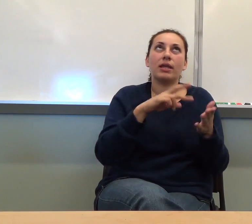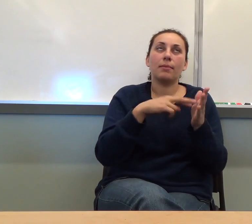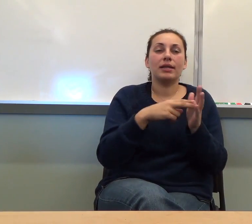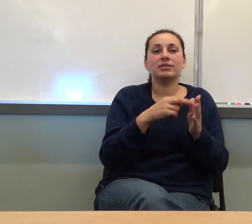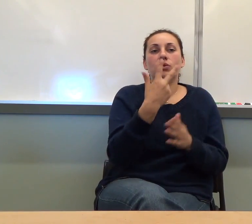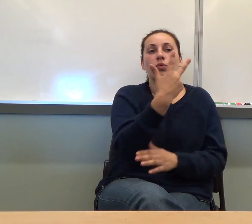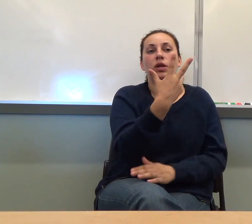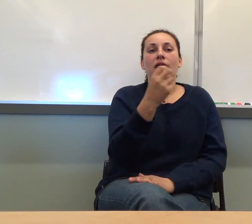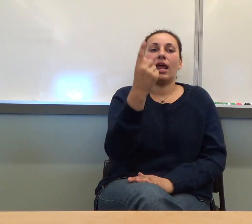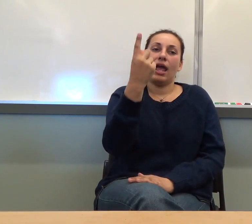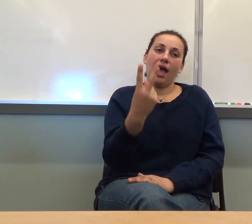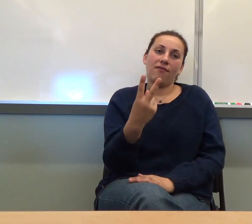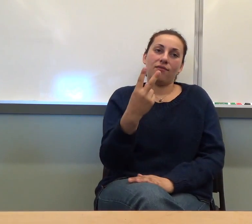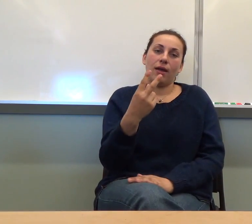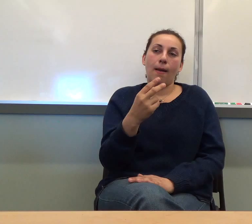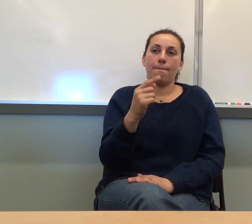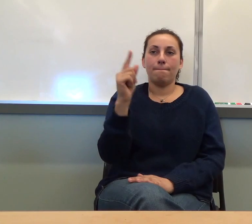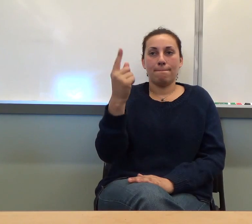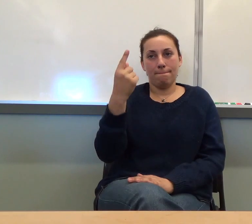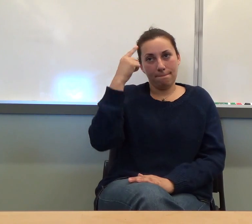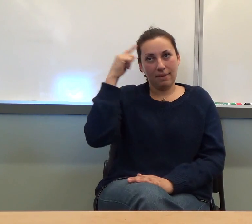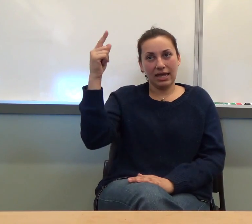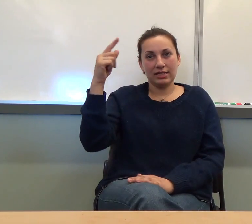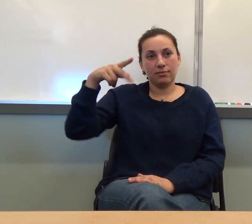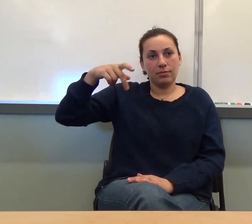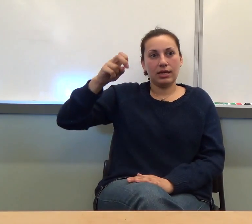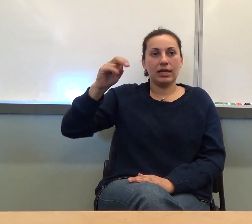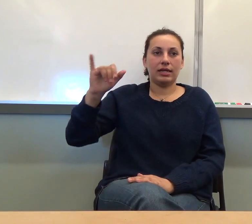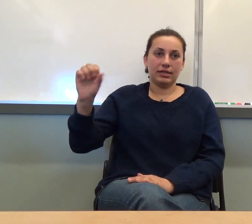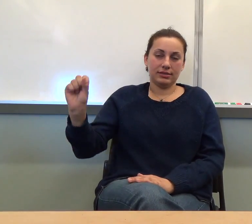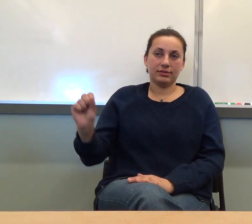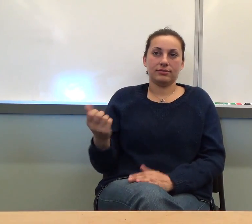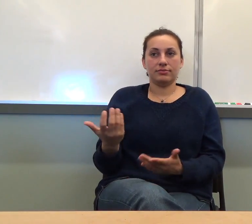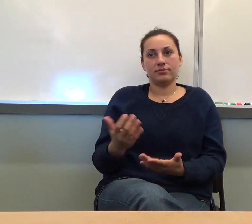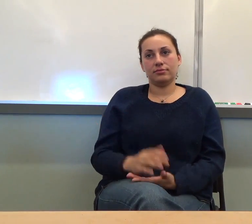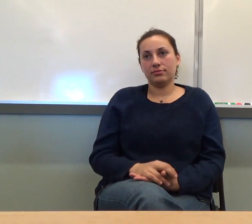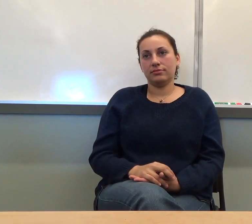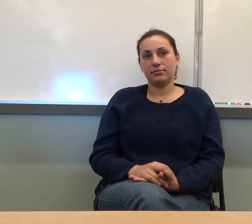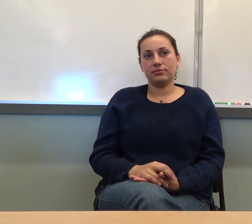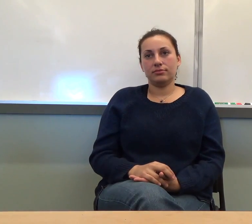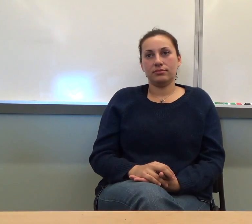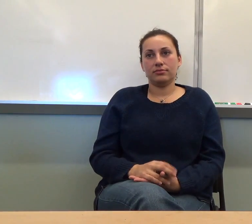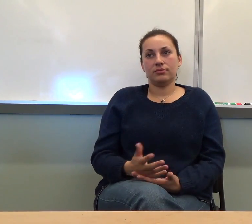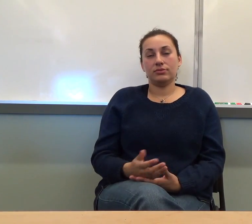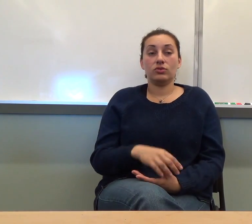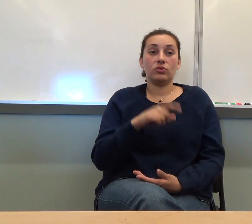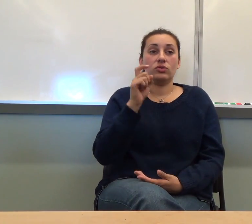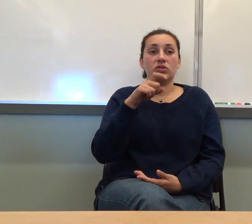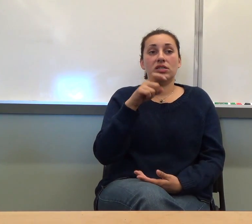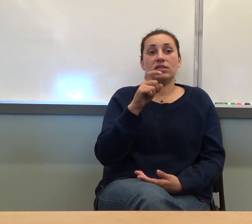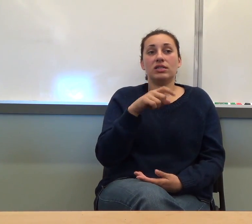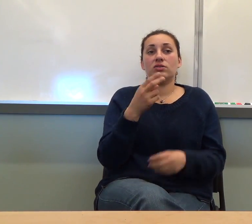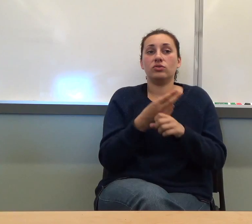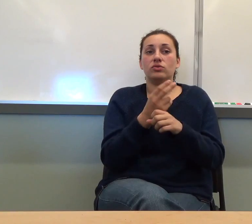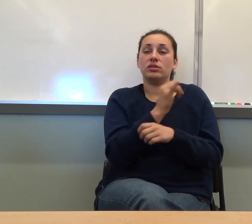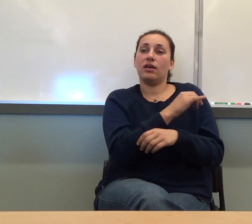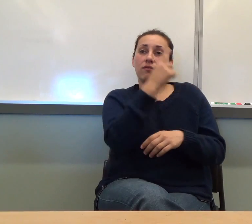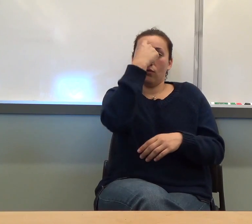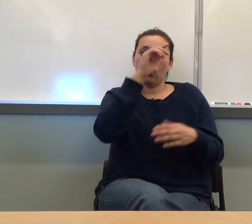Okay. So yes, the money system doesn't go out this far, but we're going to need that to actually do the comparison. So we're going to have to